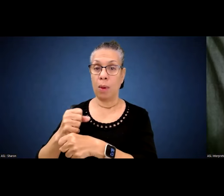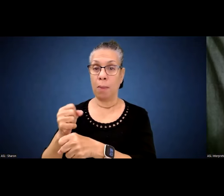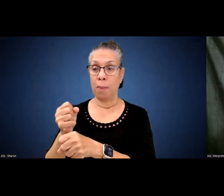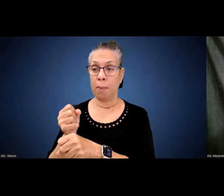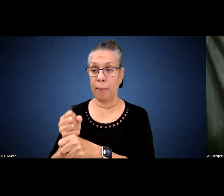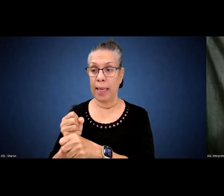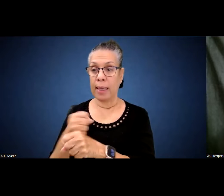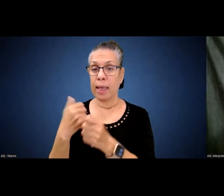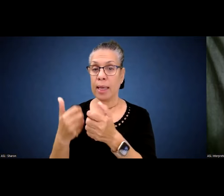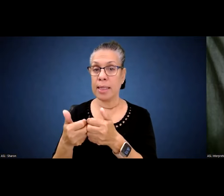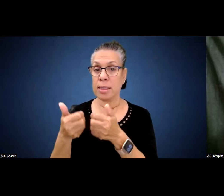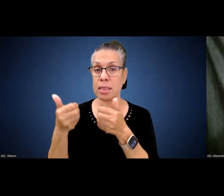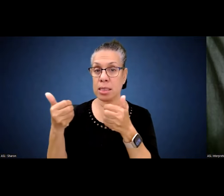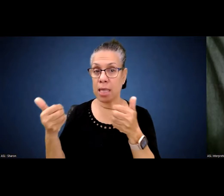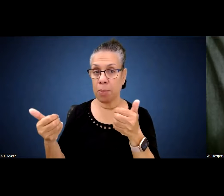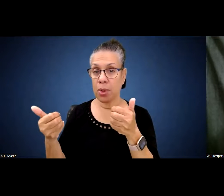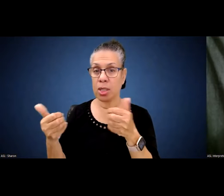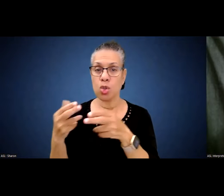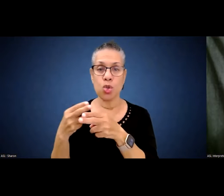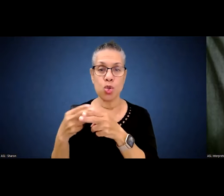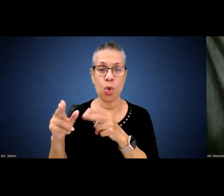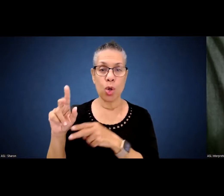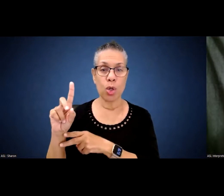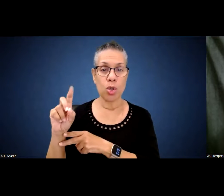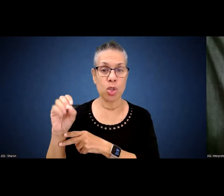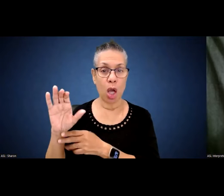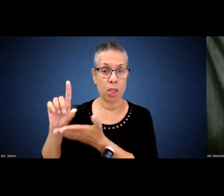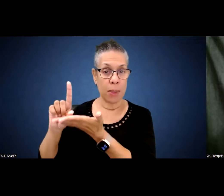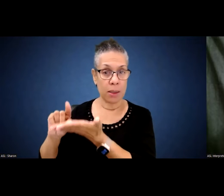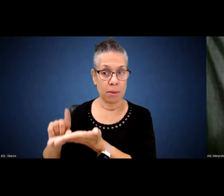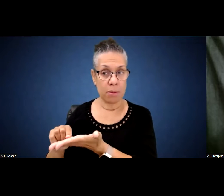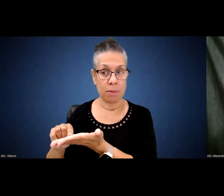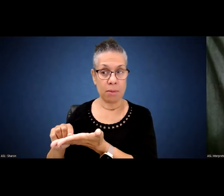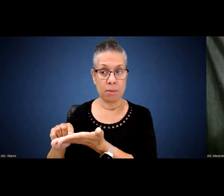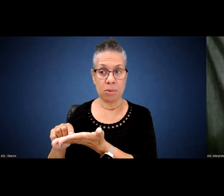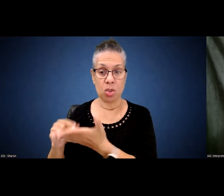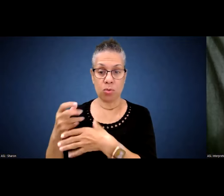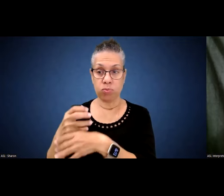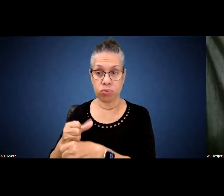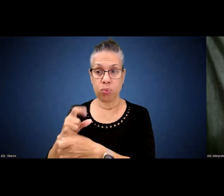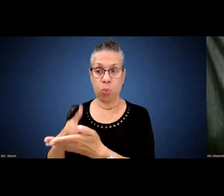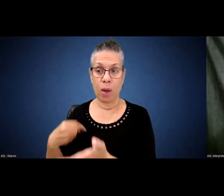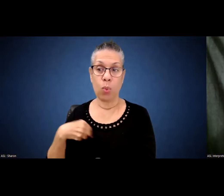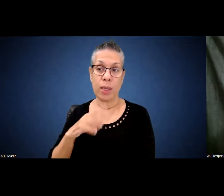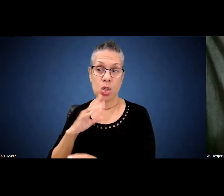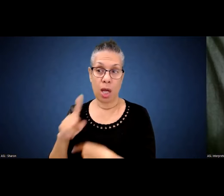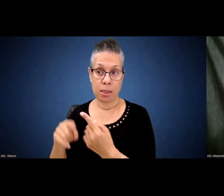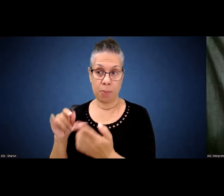a separate short document to just catalog what we've talked about, which will be part of that